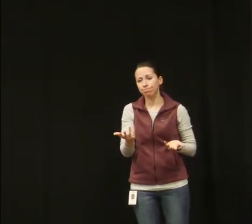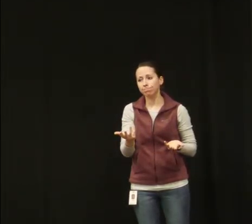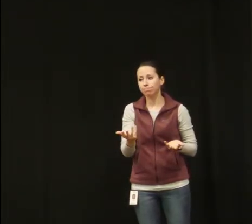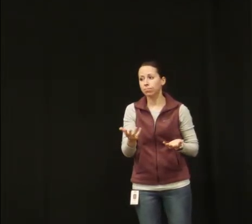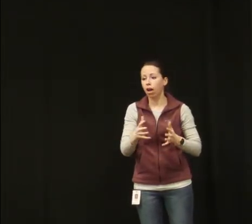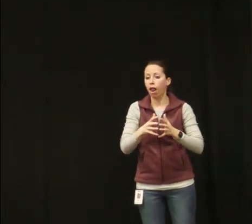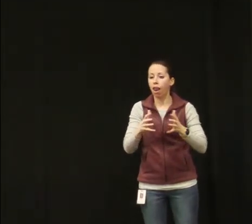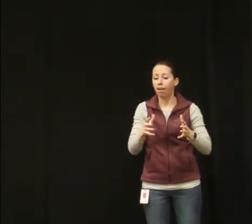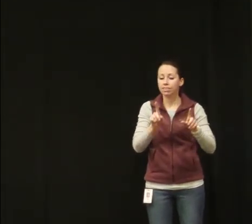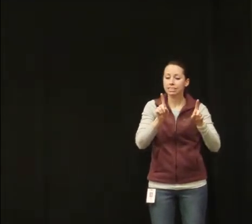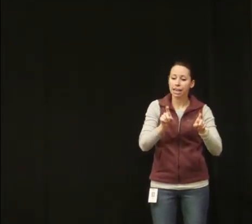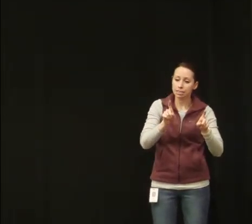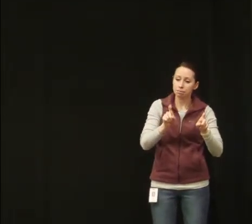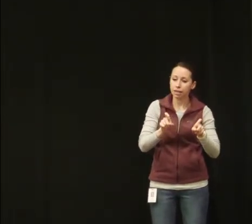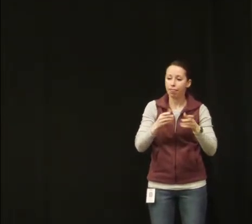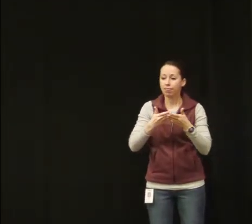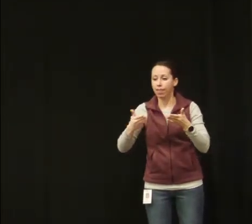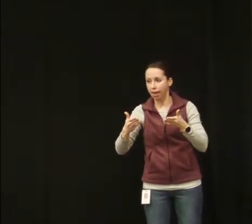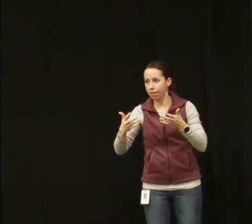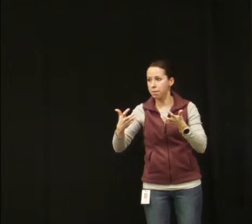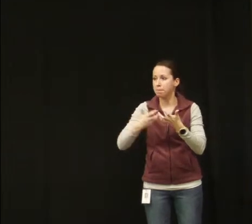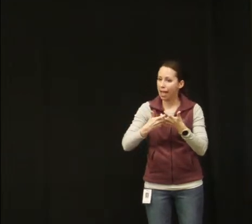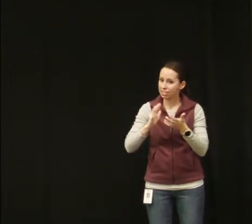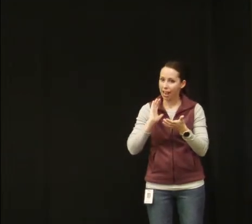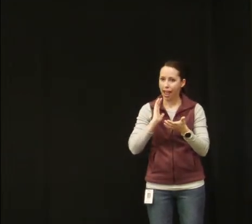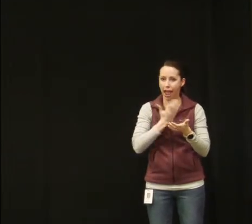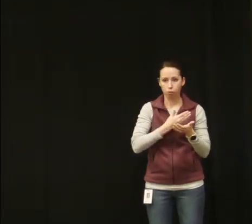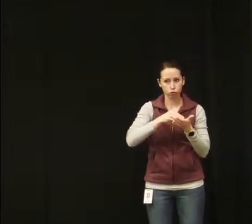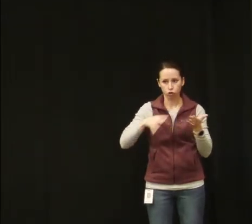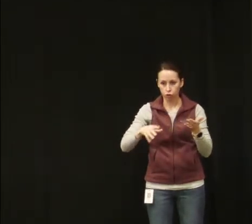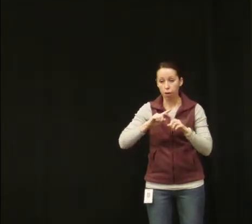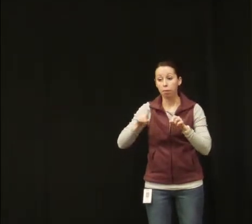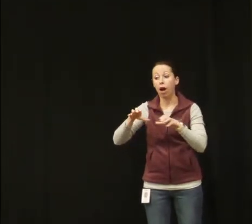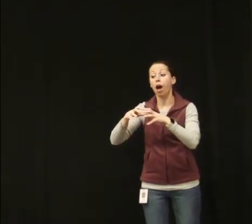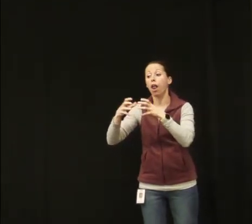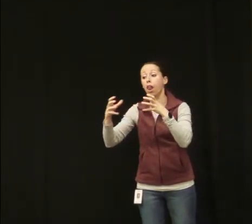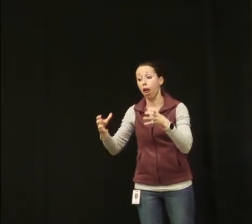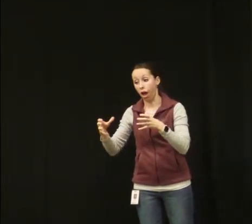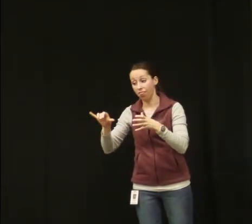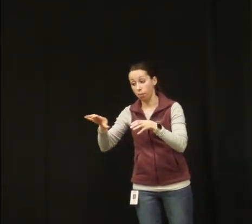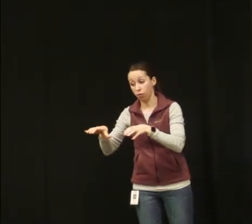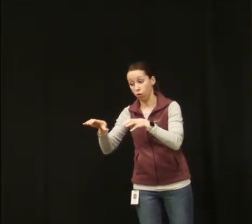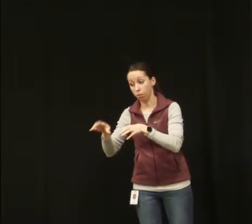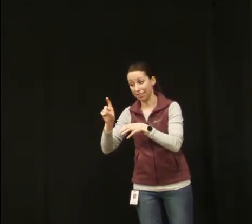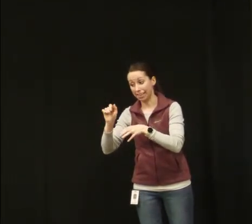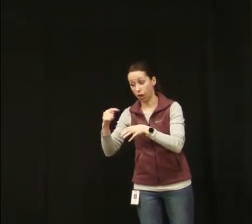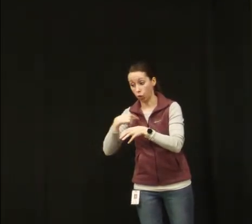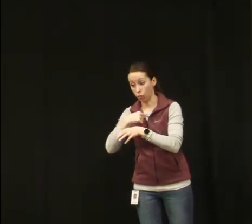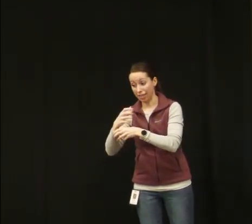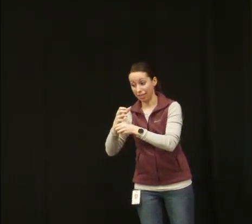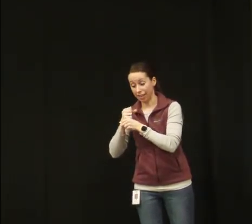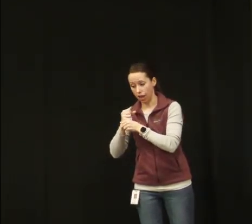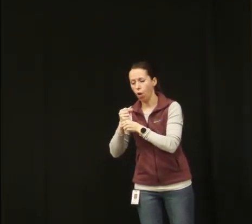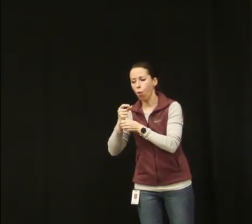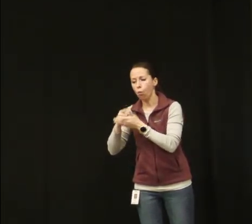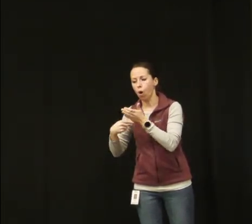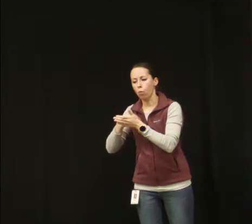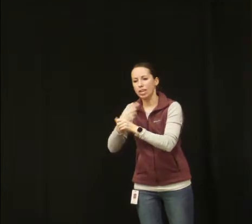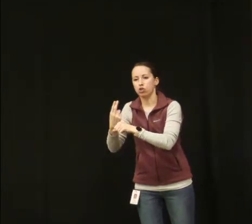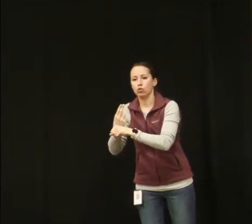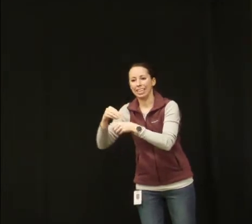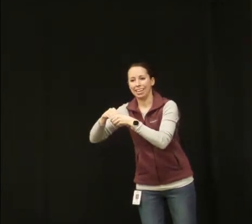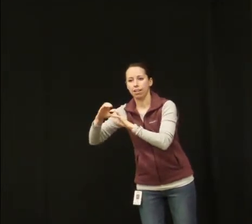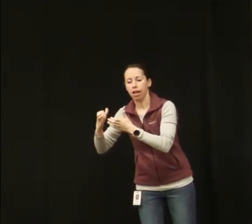assessments or things that are geared for our students, a lot of the performance data we get is stuff that we use in class, like teacher-made